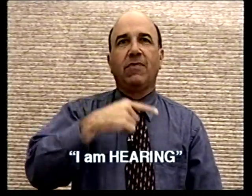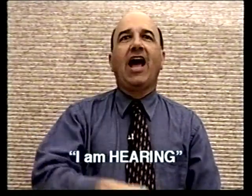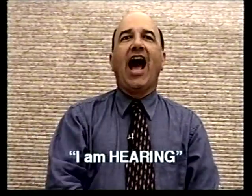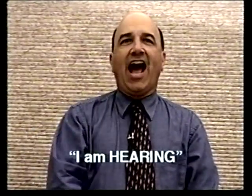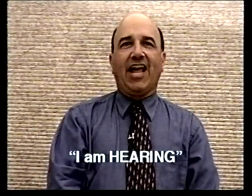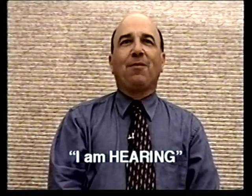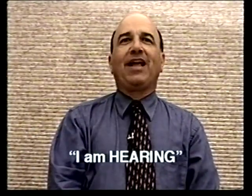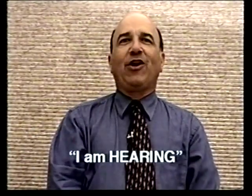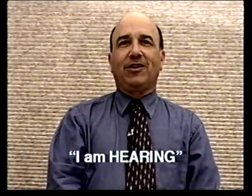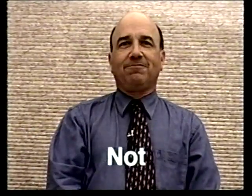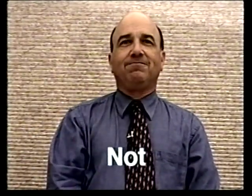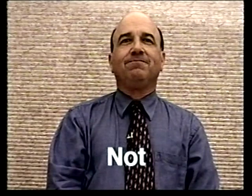I am hearing.